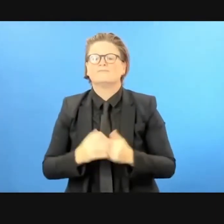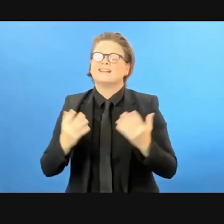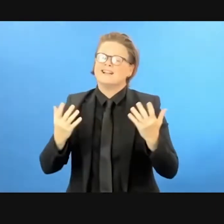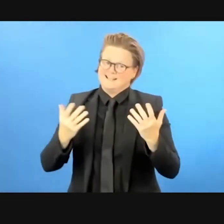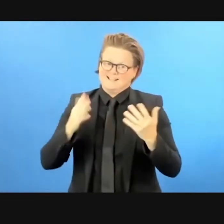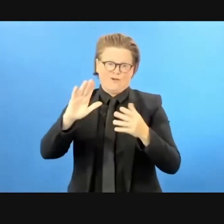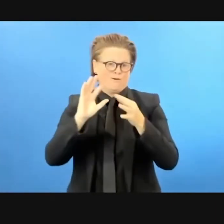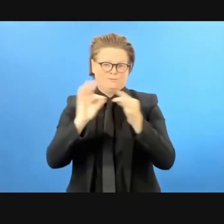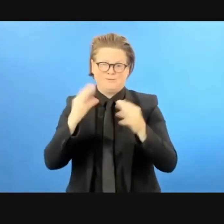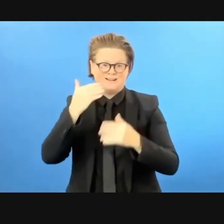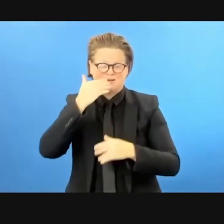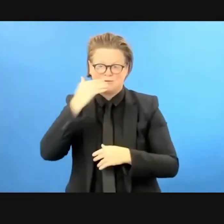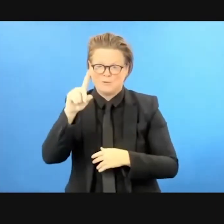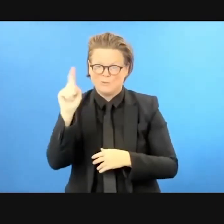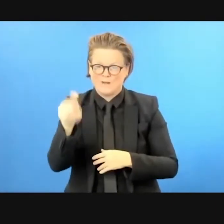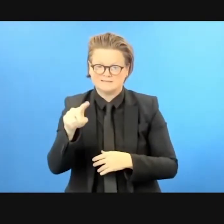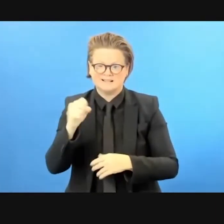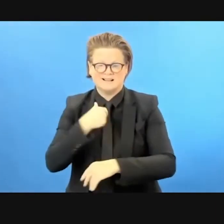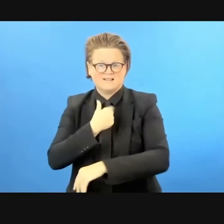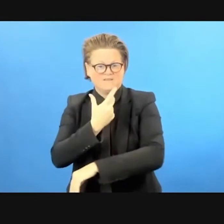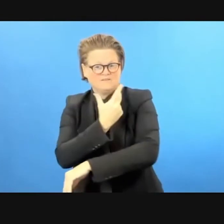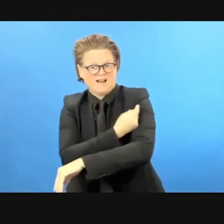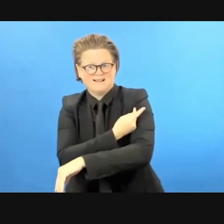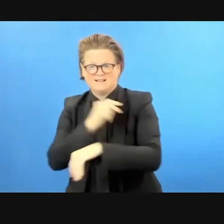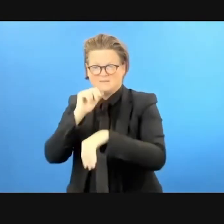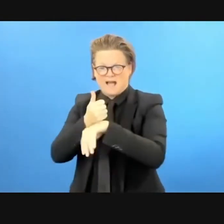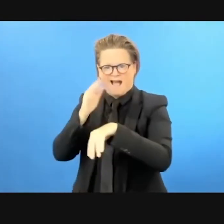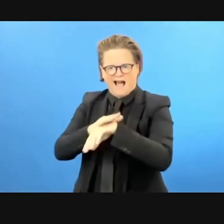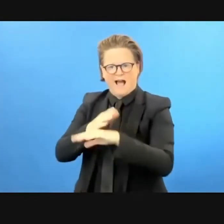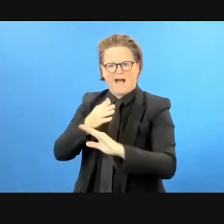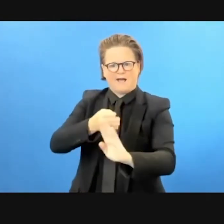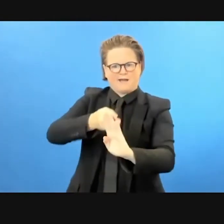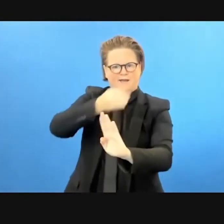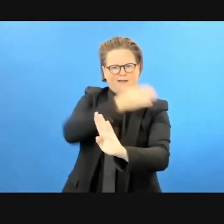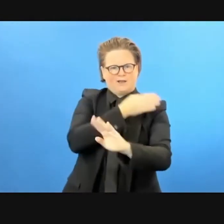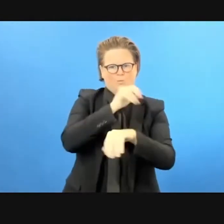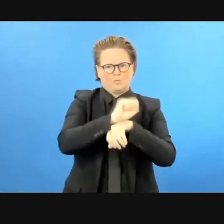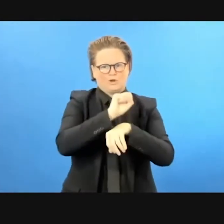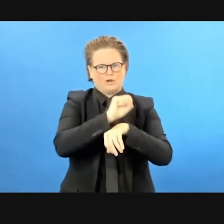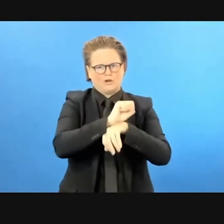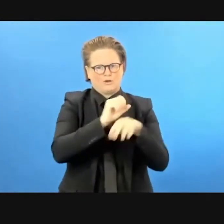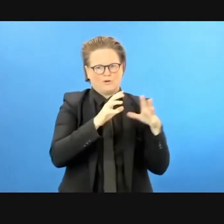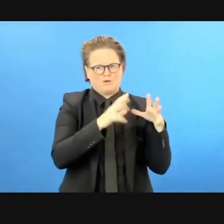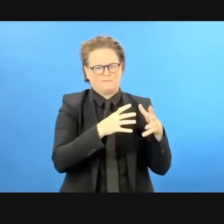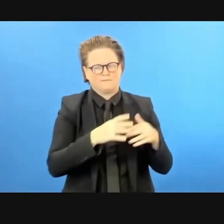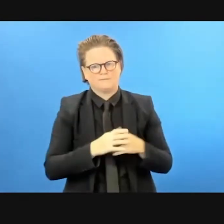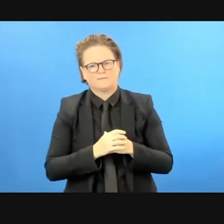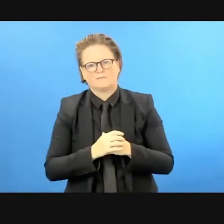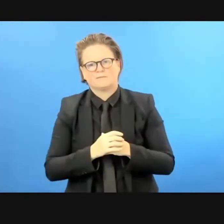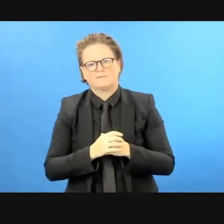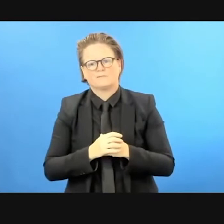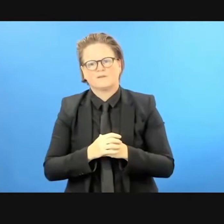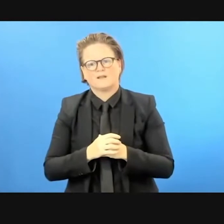through prior work on pandemics, specifically flu pandemics. There was a lot of work done around who should get